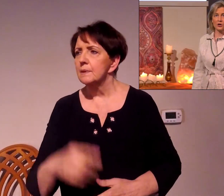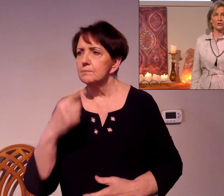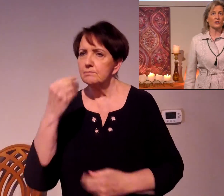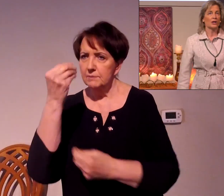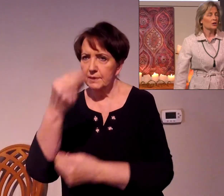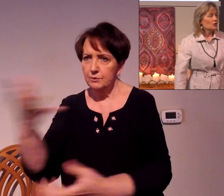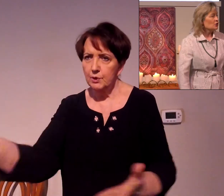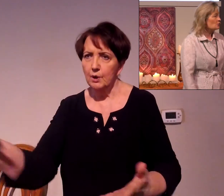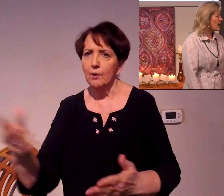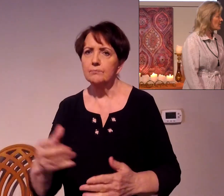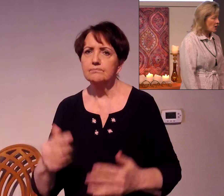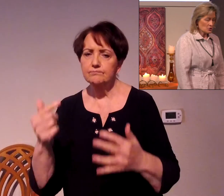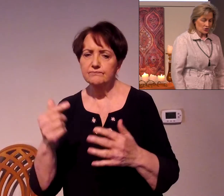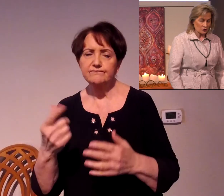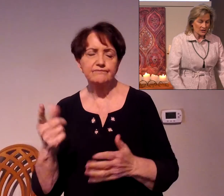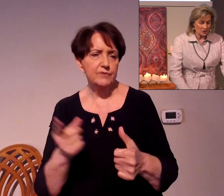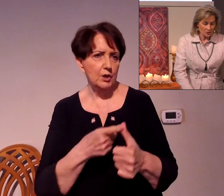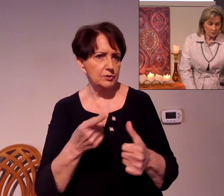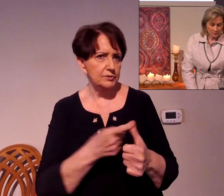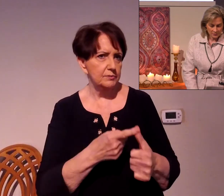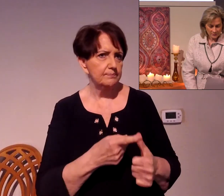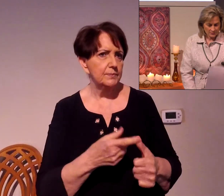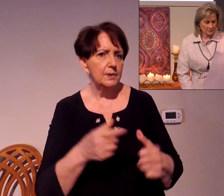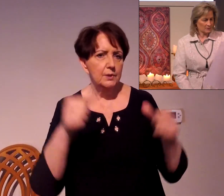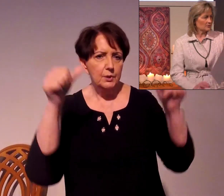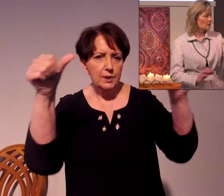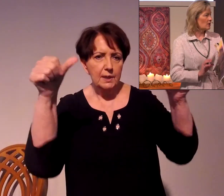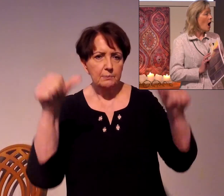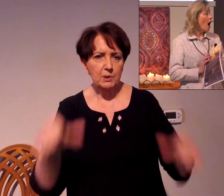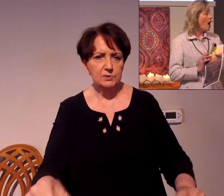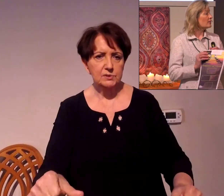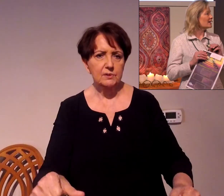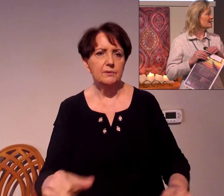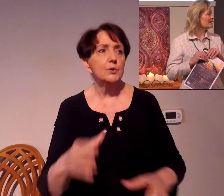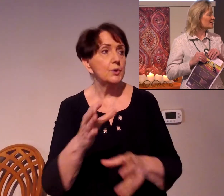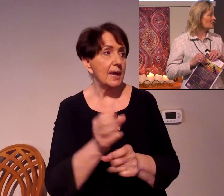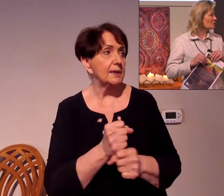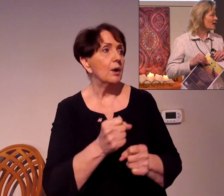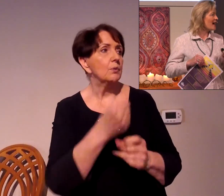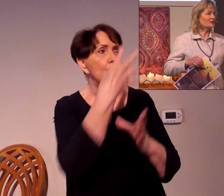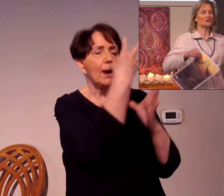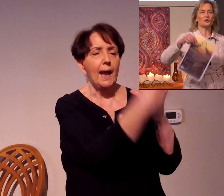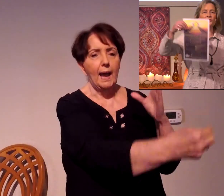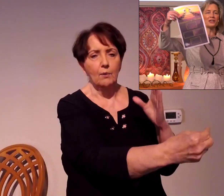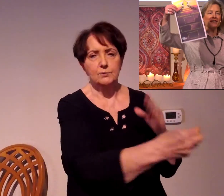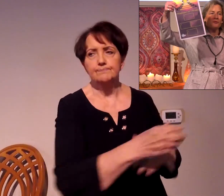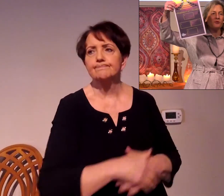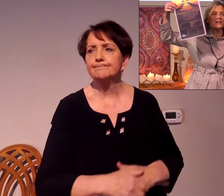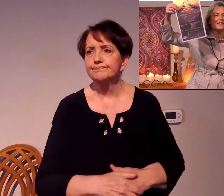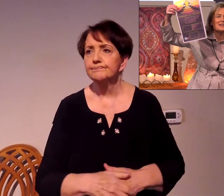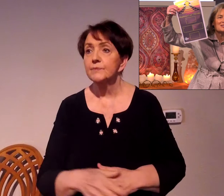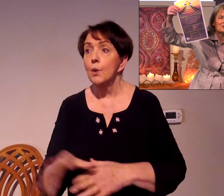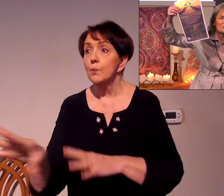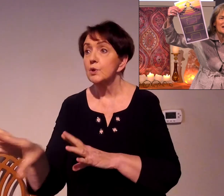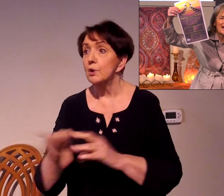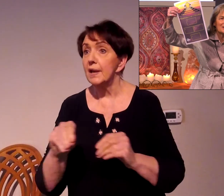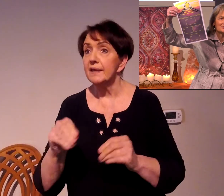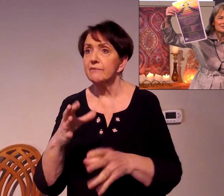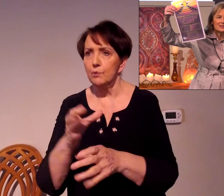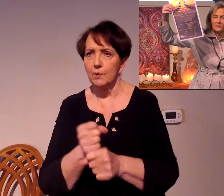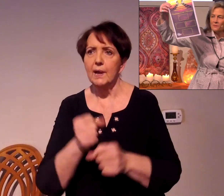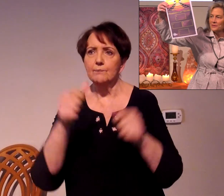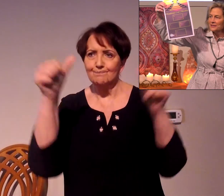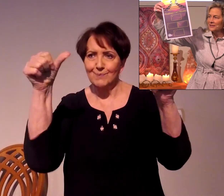work. First, you got a poster, didn't you? They get it on the way out. They get it on the way out. So you're going to get one of these on the way